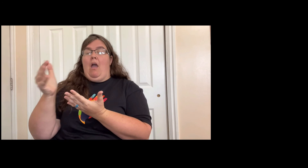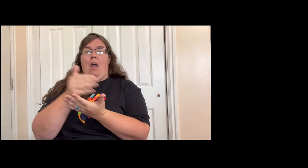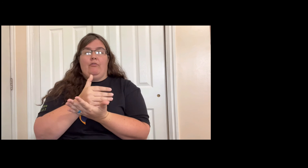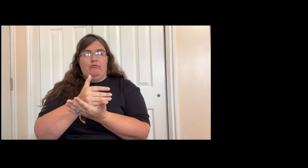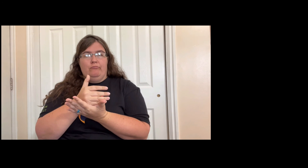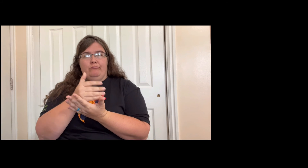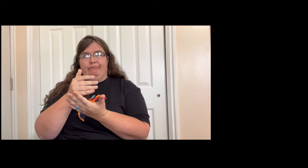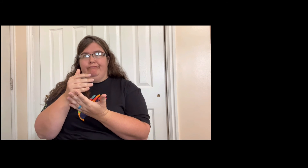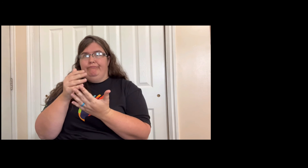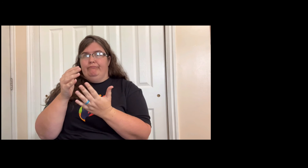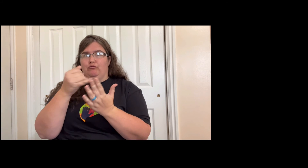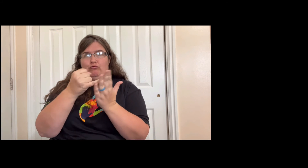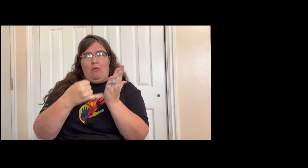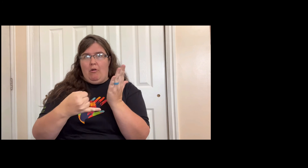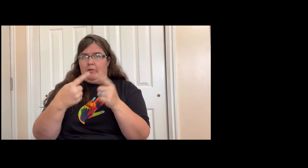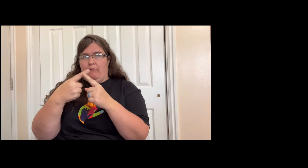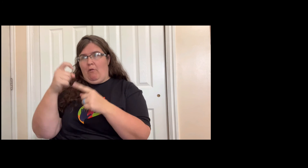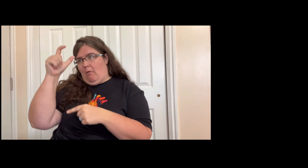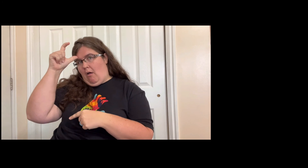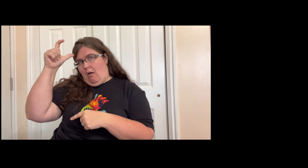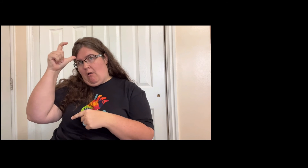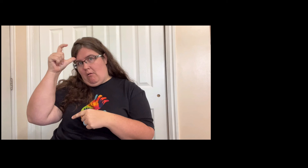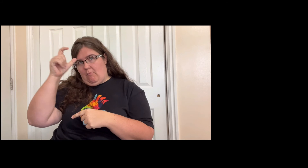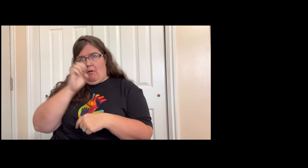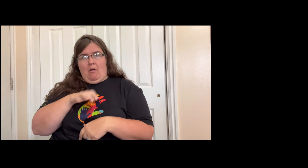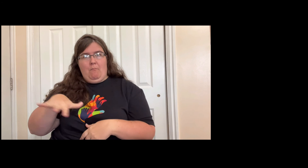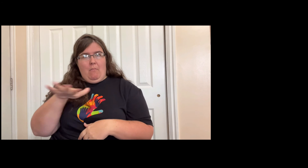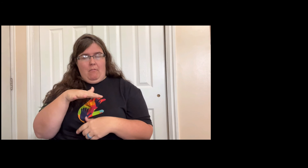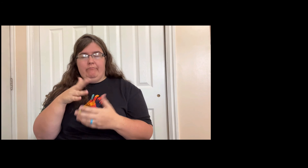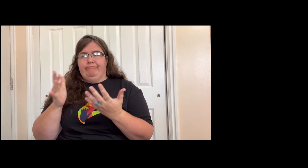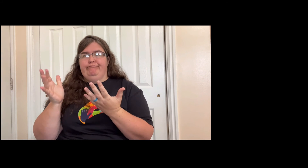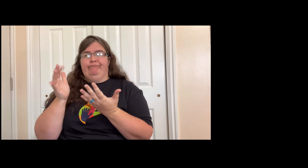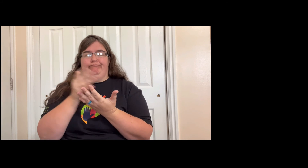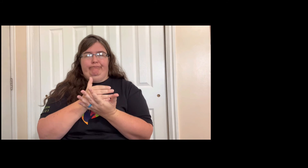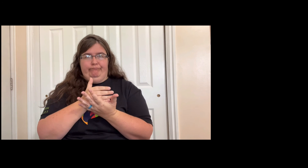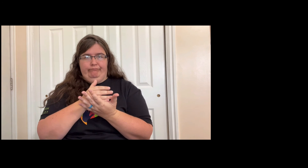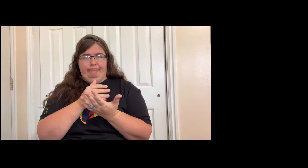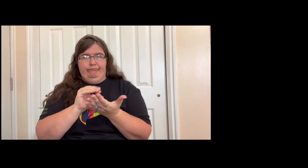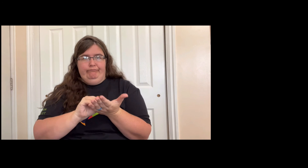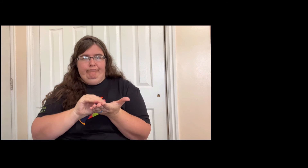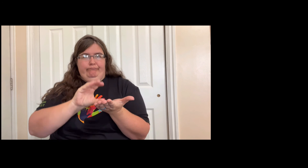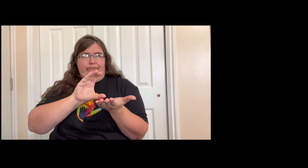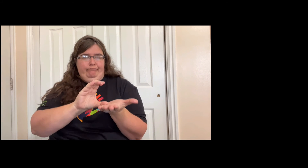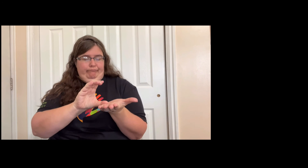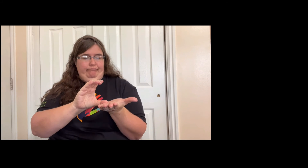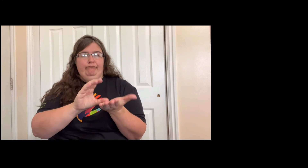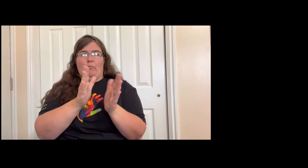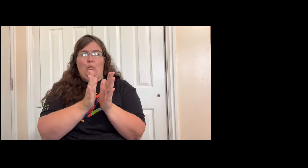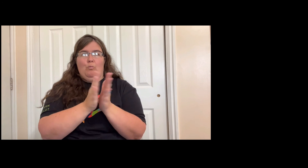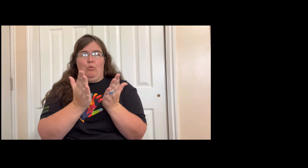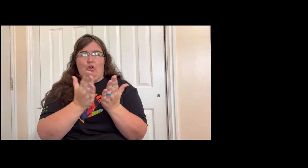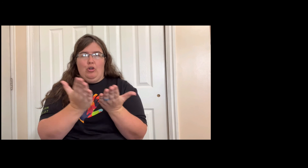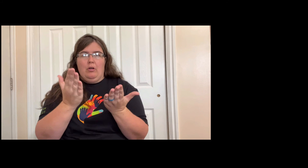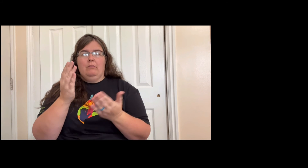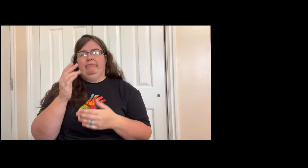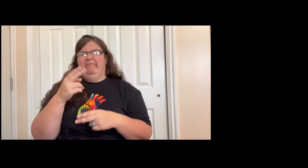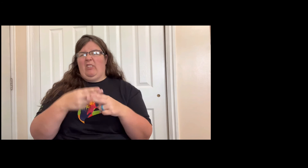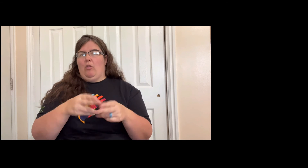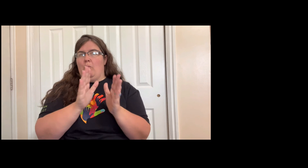up all of these documents, the drawings from the Ottoman Empire, and compiled them into a book, and it's called the Book